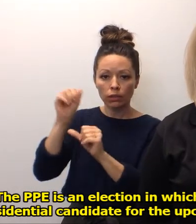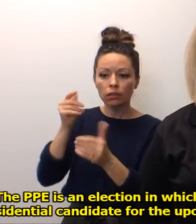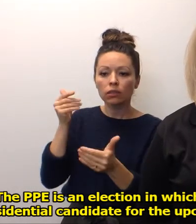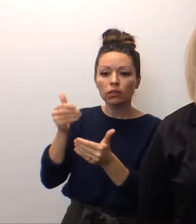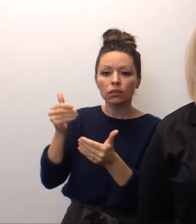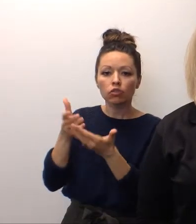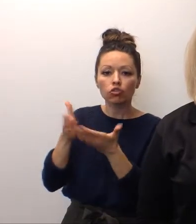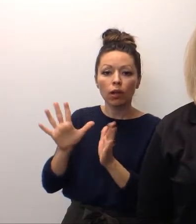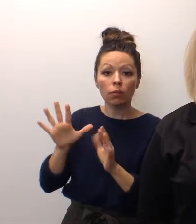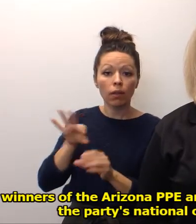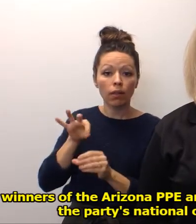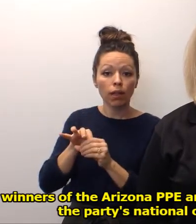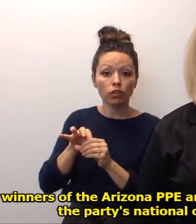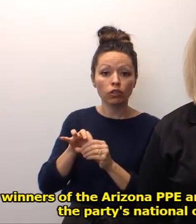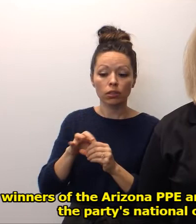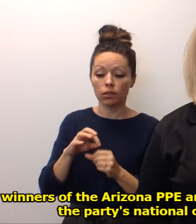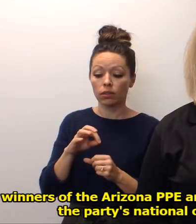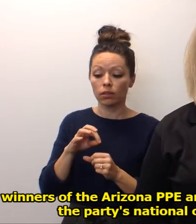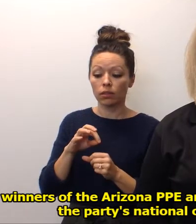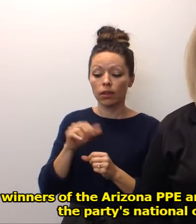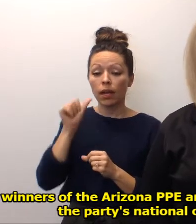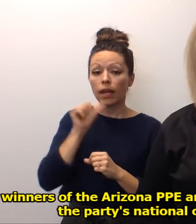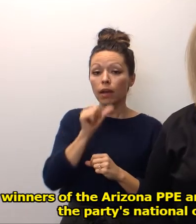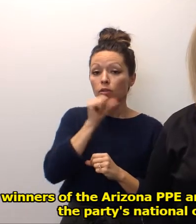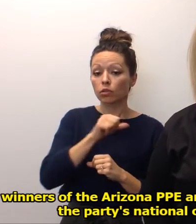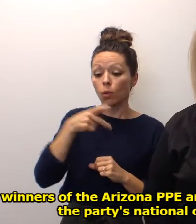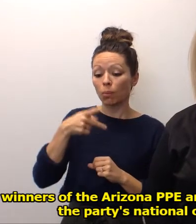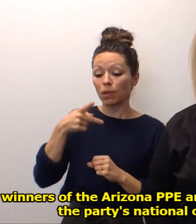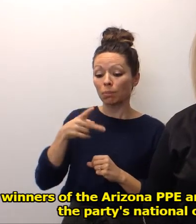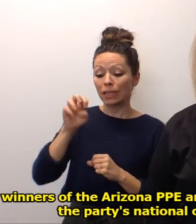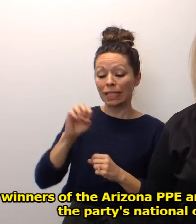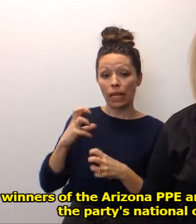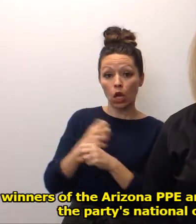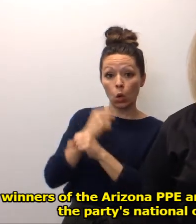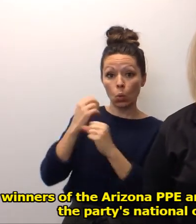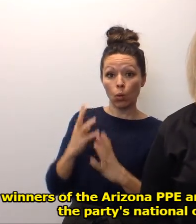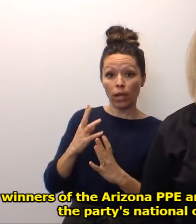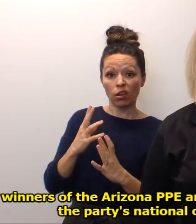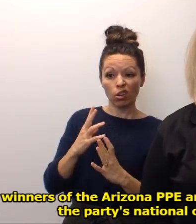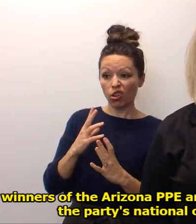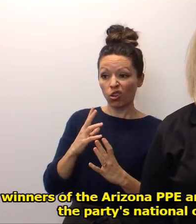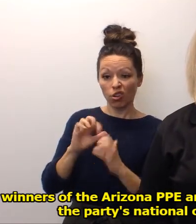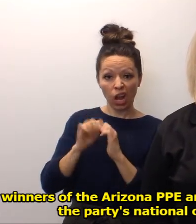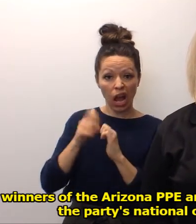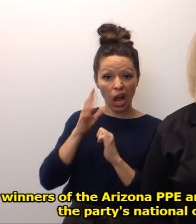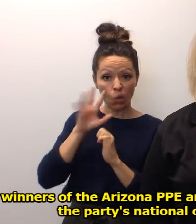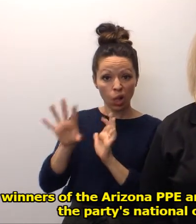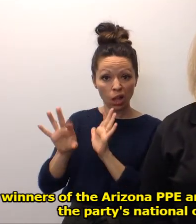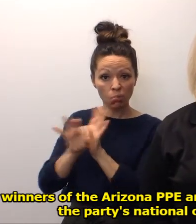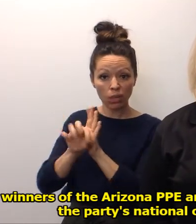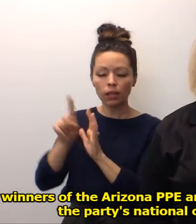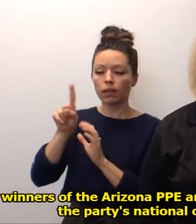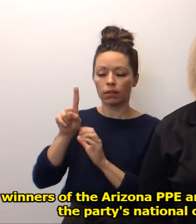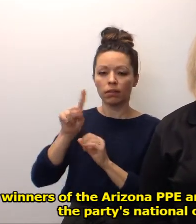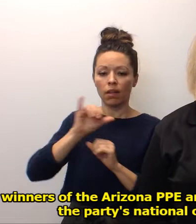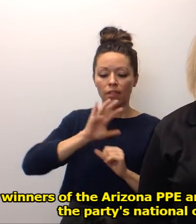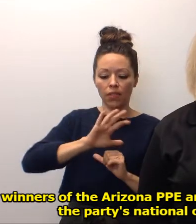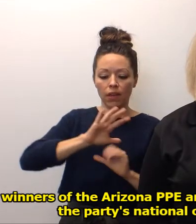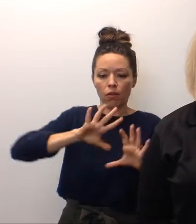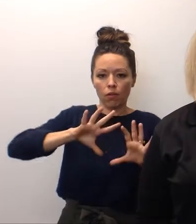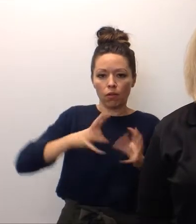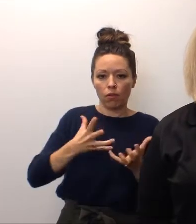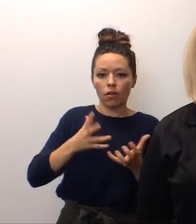election. Party winners of the Arizona PPE are officially determined at the party's national